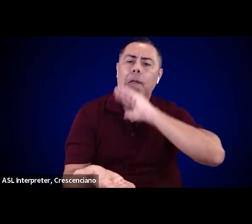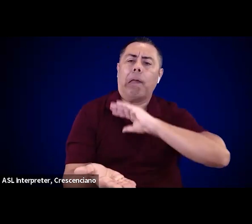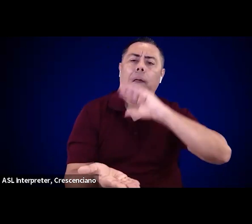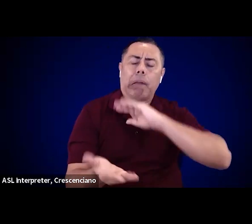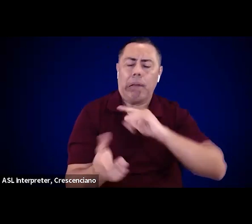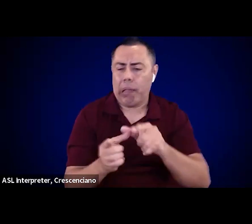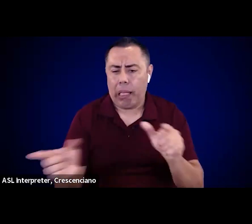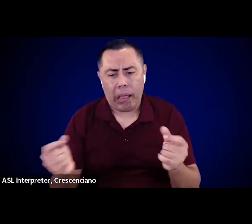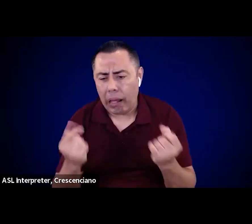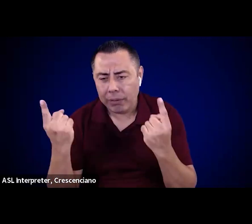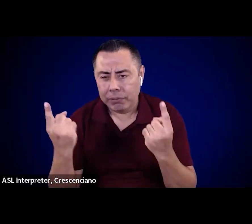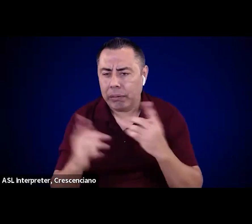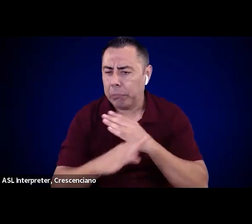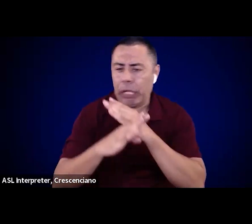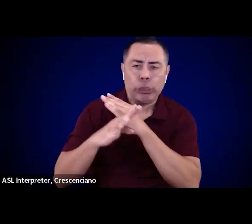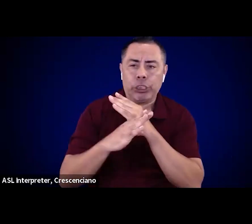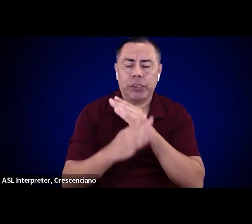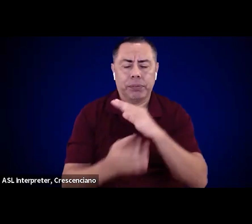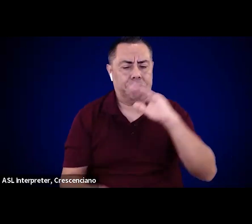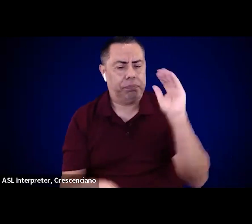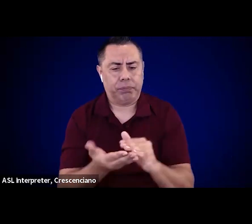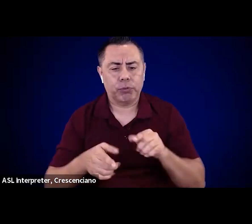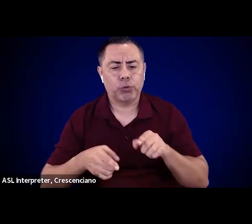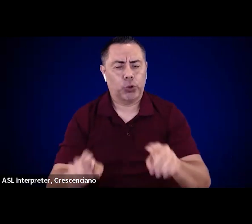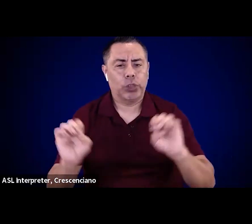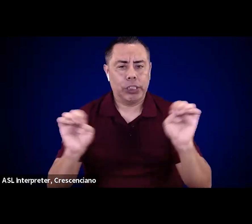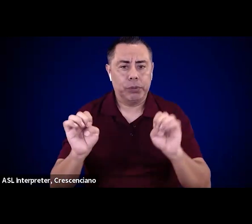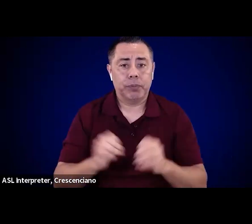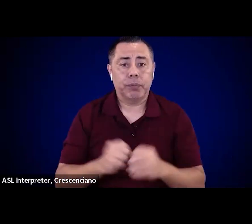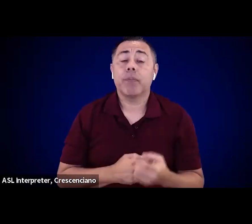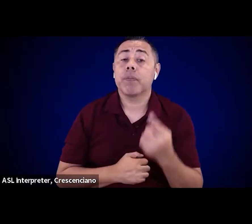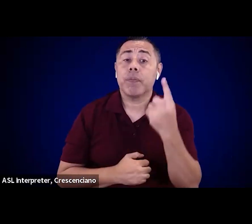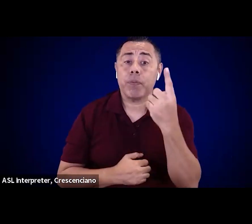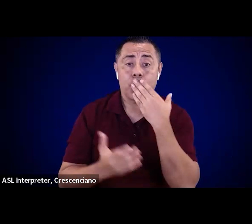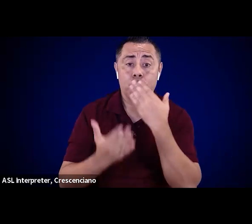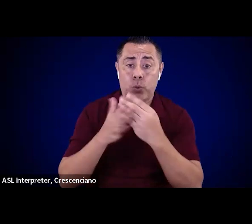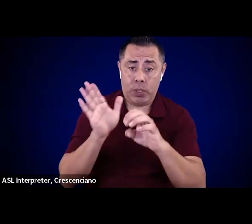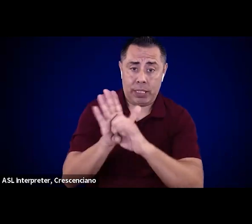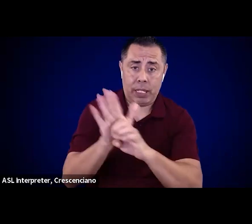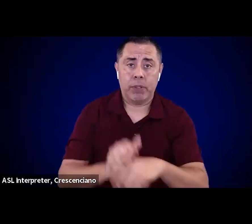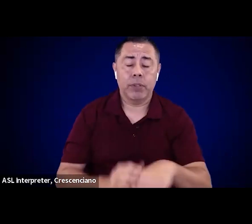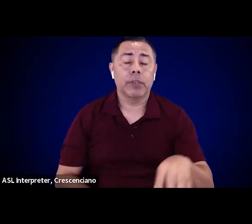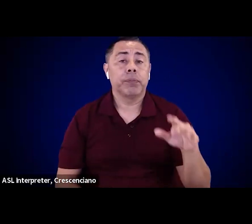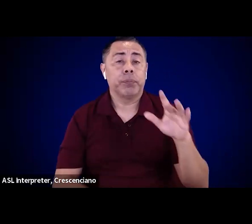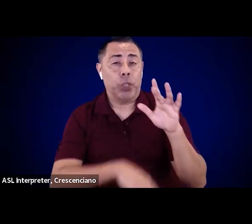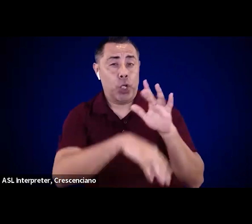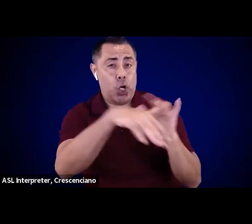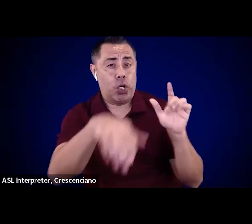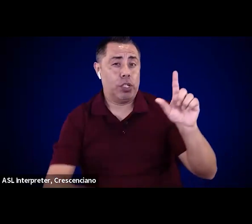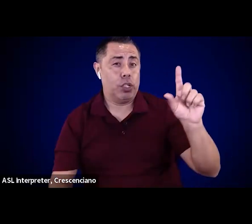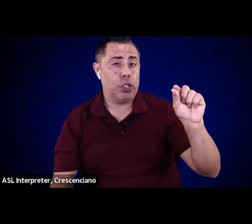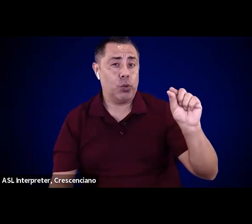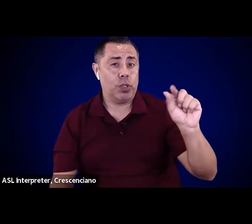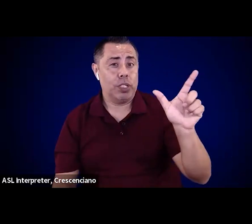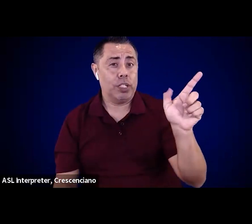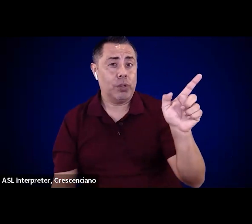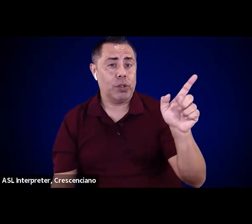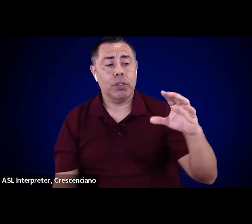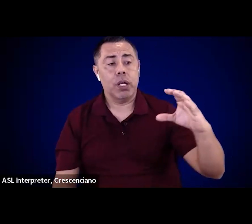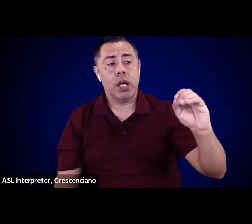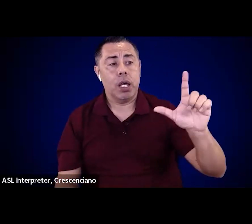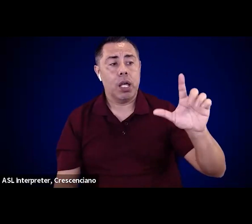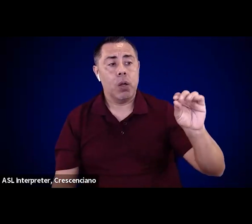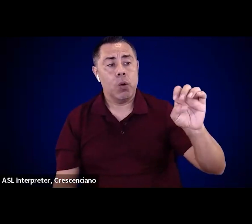significant examples of this is when in early 2021, CalOES stood up 2 of the nation's first